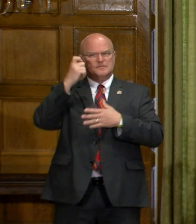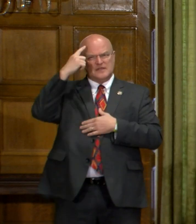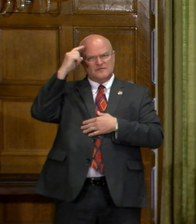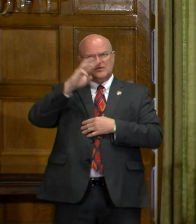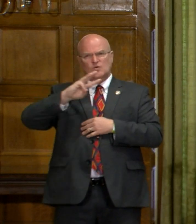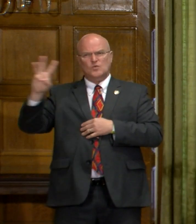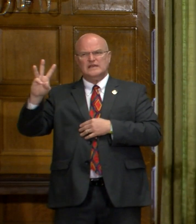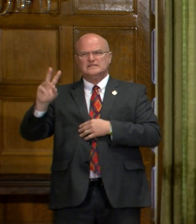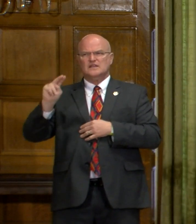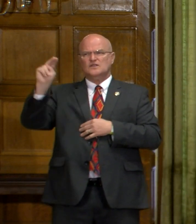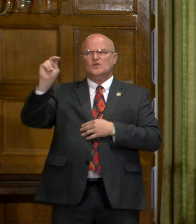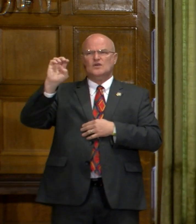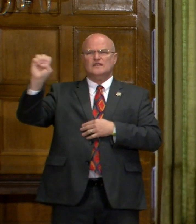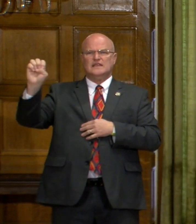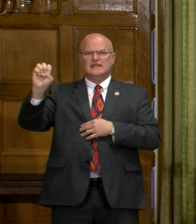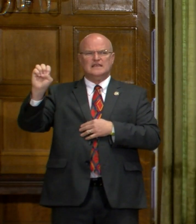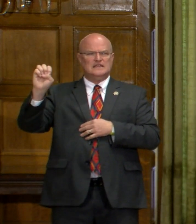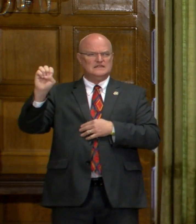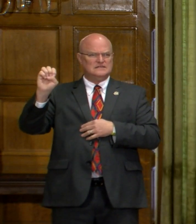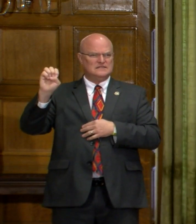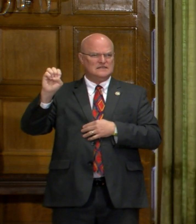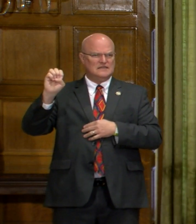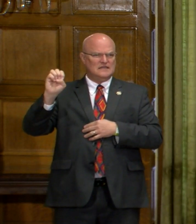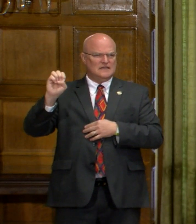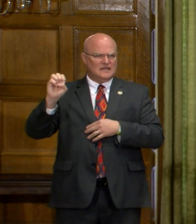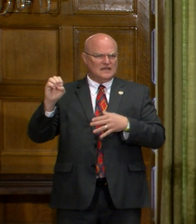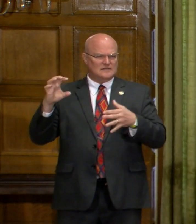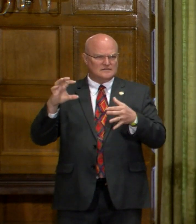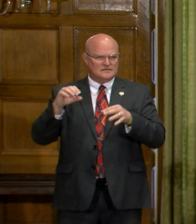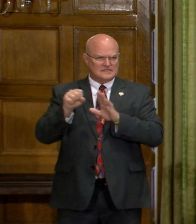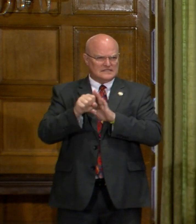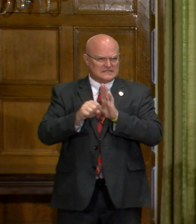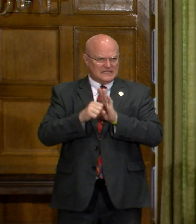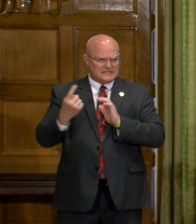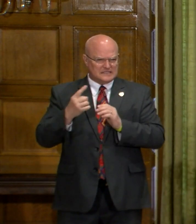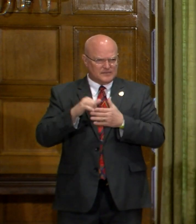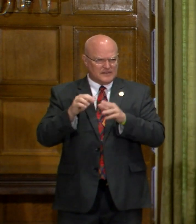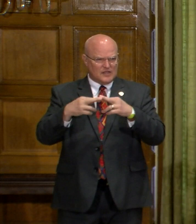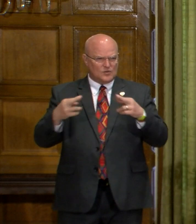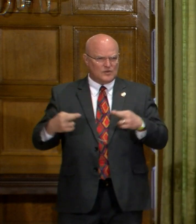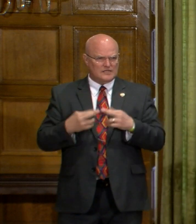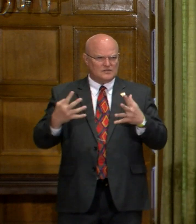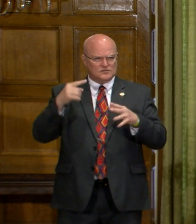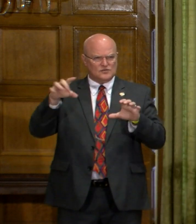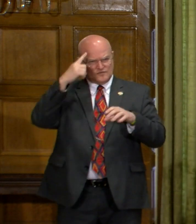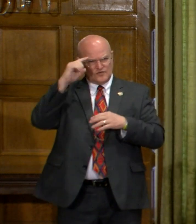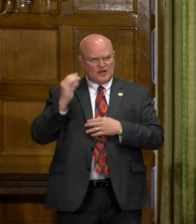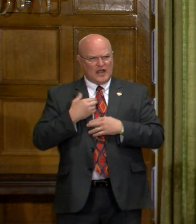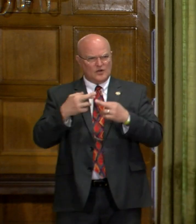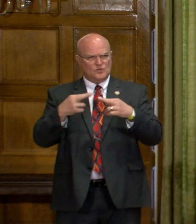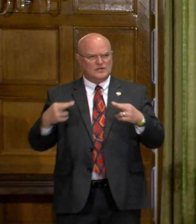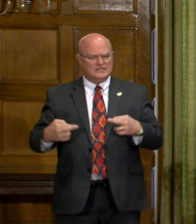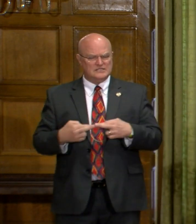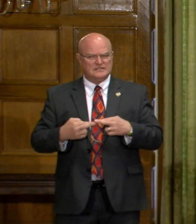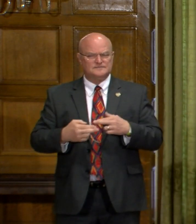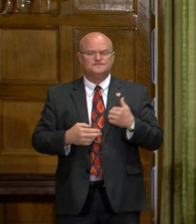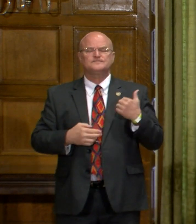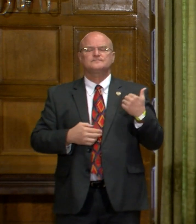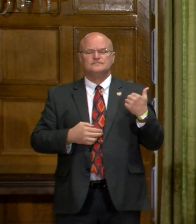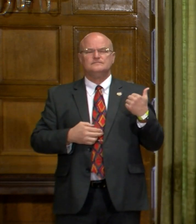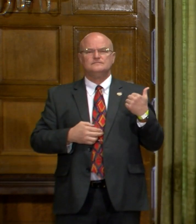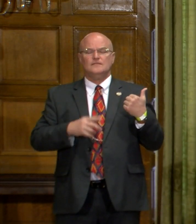West Coast and the Northeast have announced PACs, coalitions with states in their region. Is that something that you consider doing for our region?